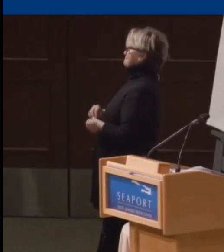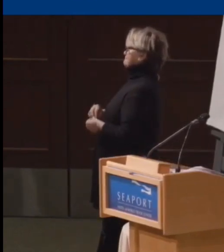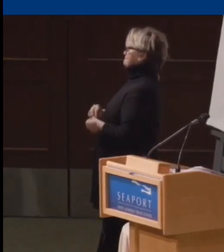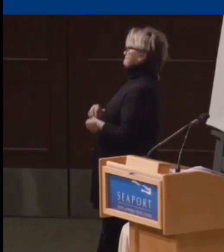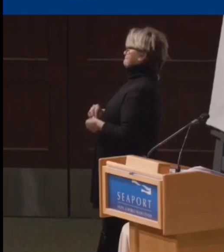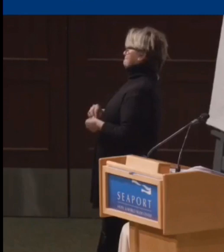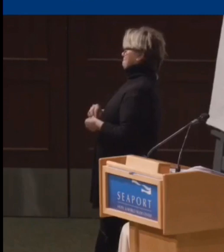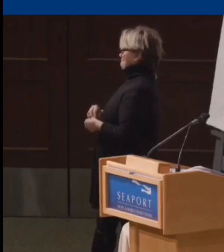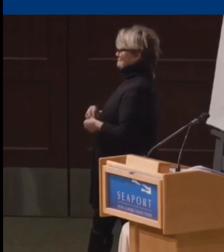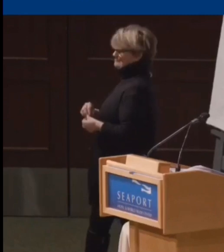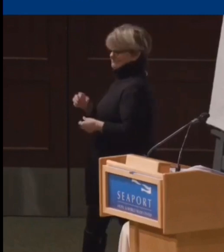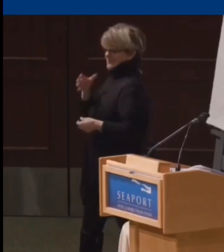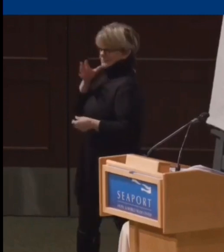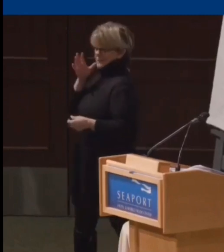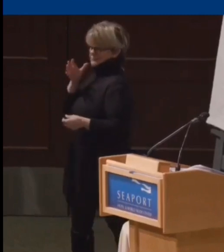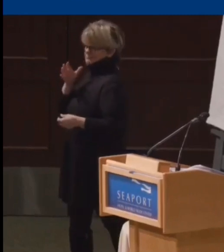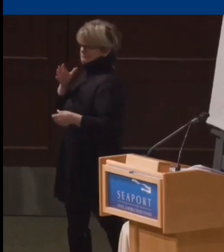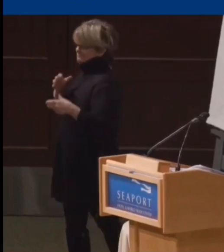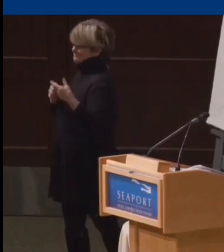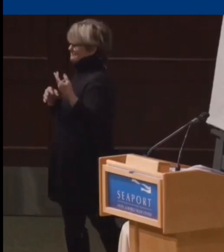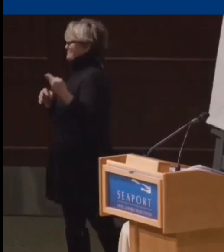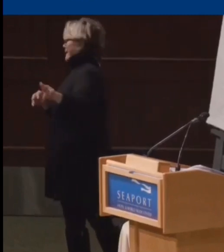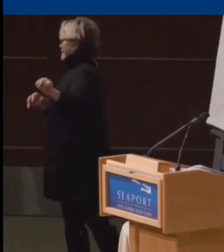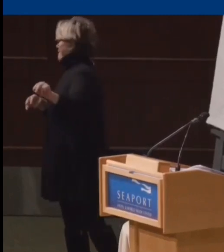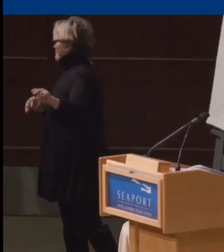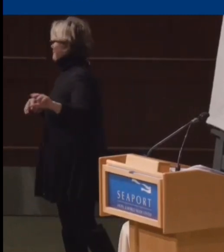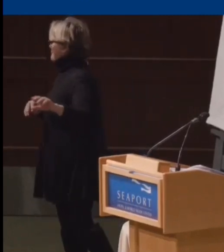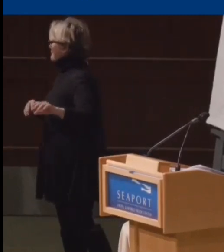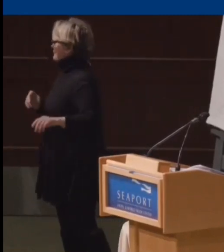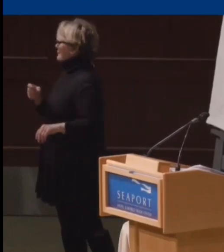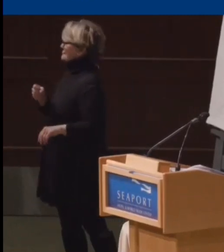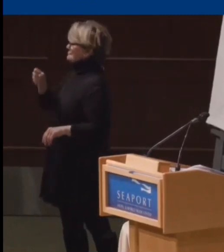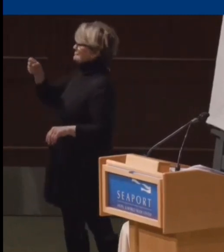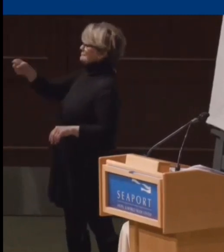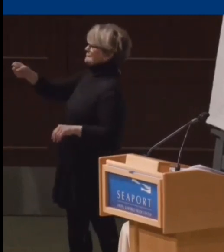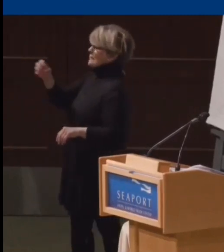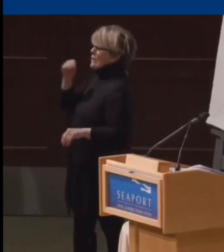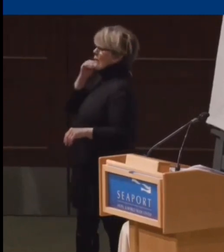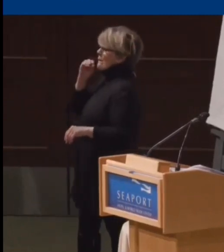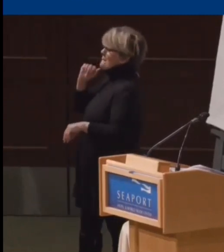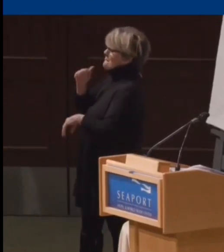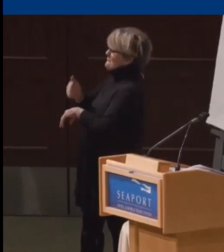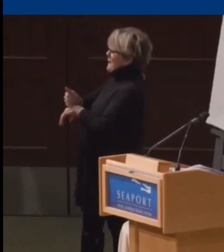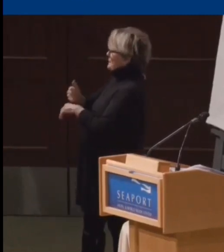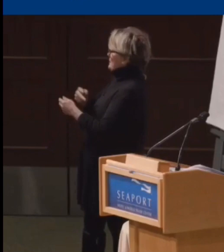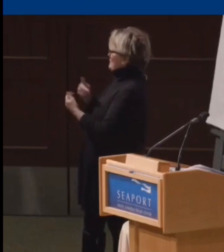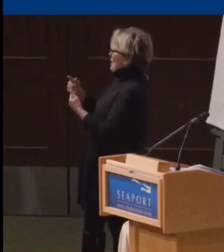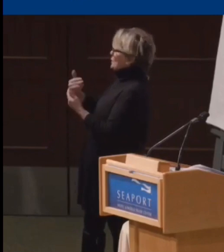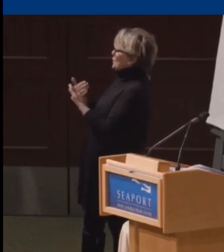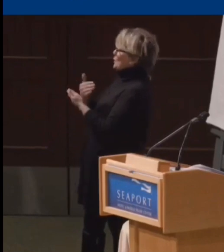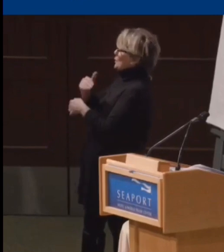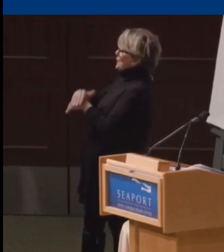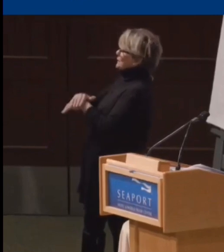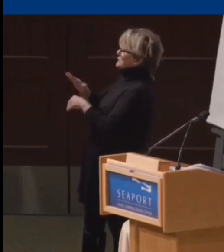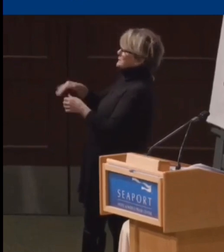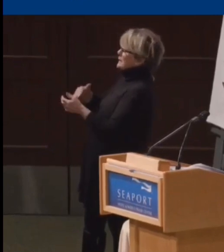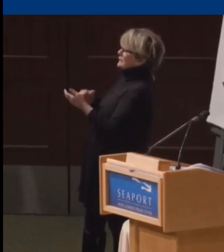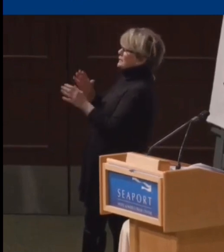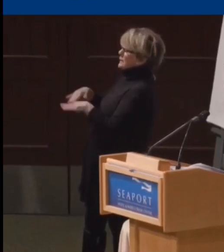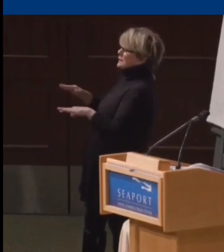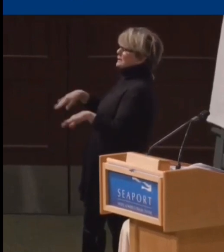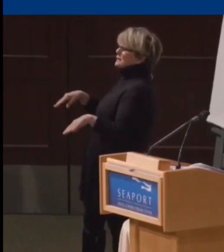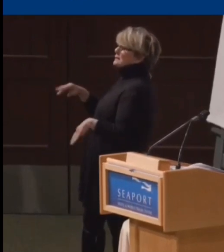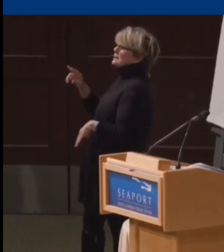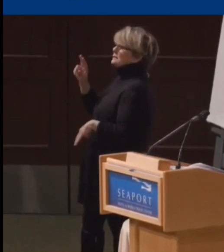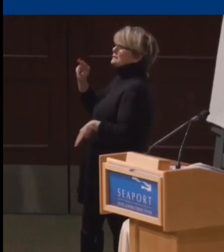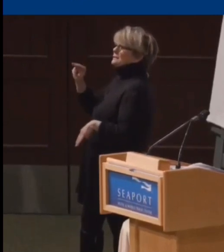My parents refused to believe this, and they enrolled me in the home-based program at the New England Center for Children, also known as